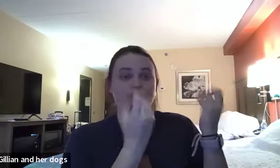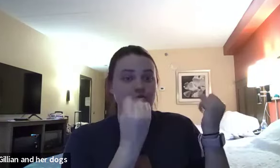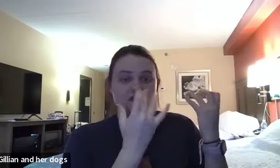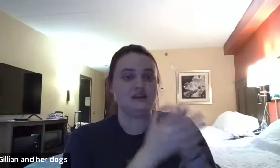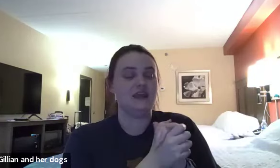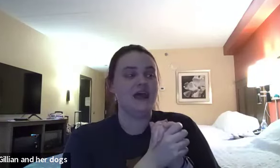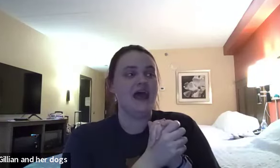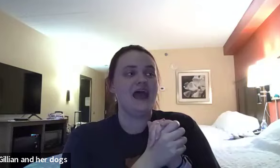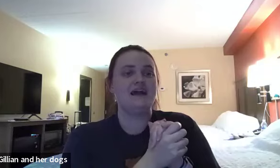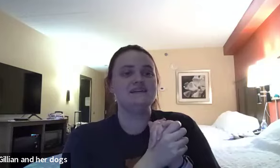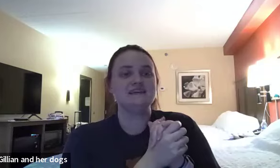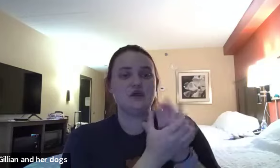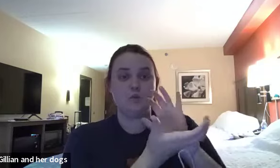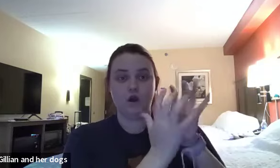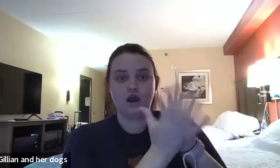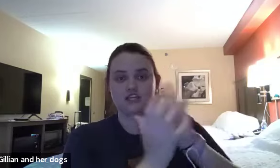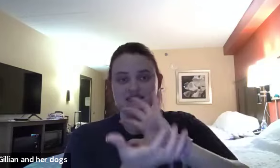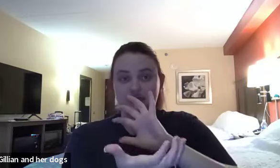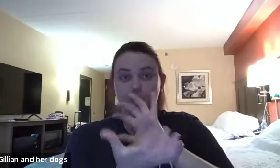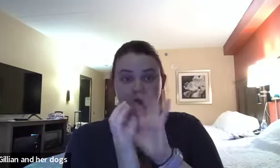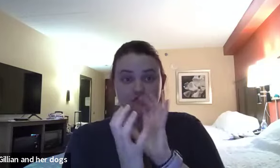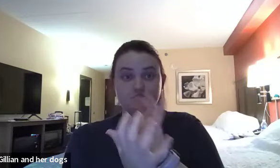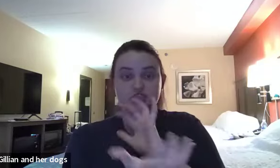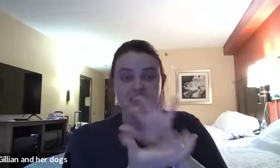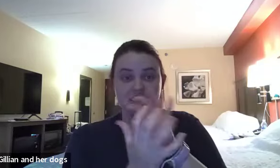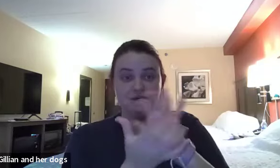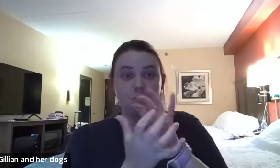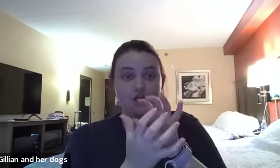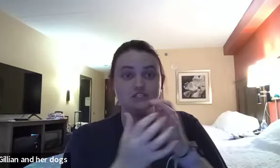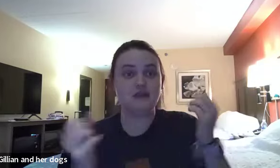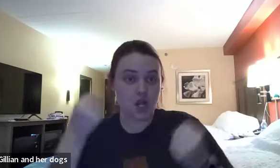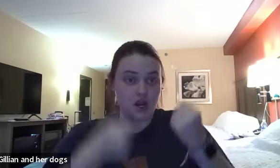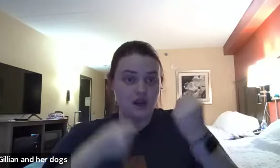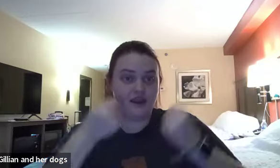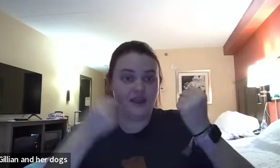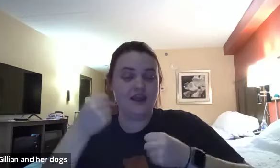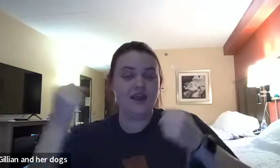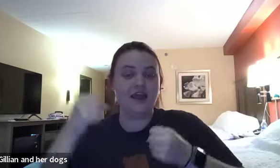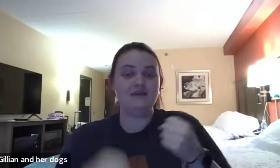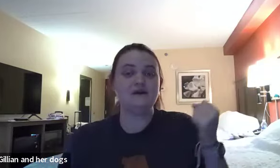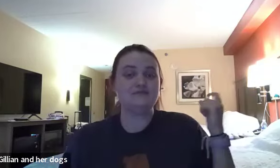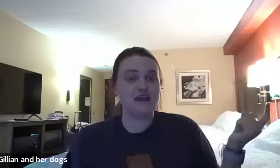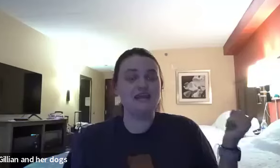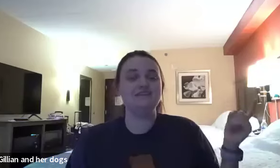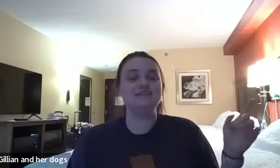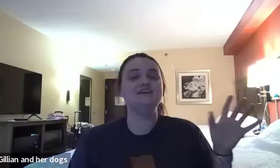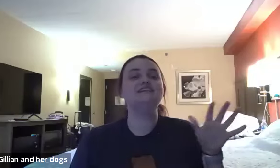full blown signing. And I said, wash as like a washer machine, wash my car. And my friend literally